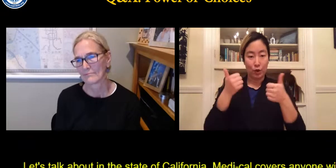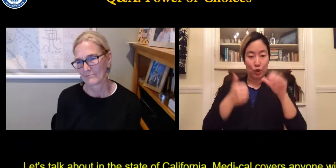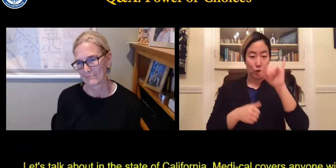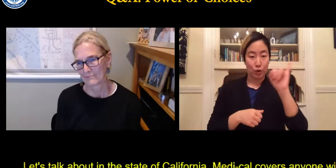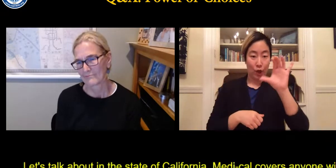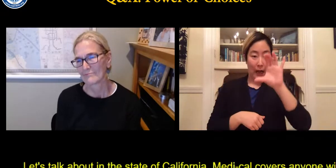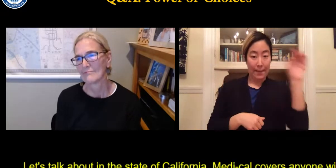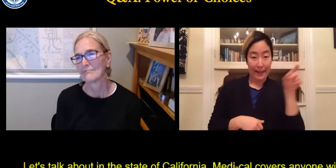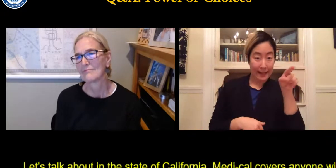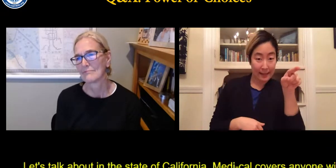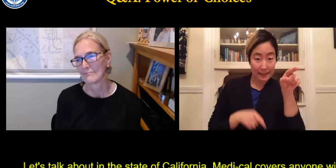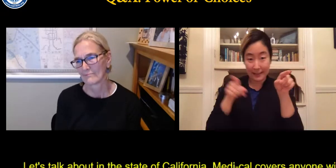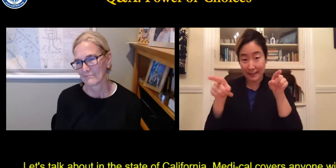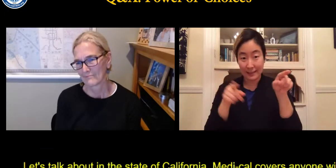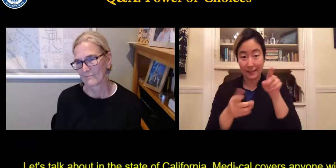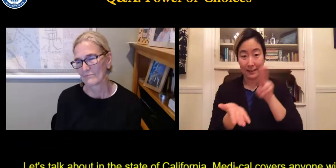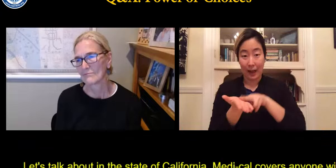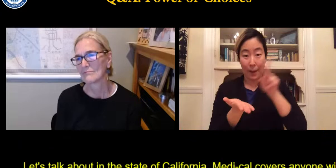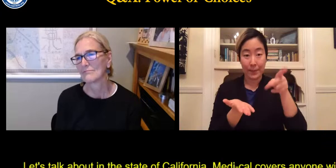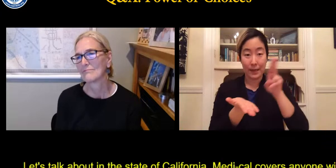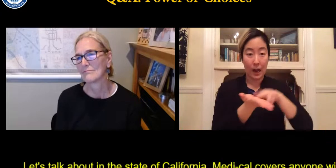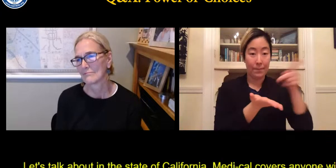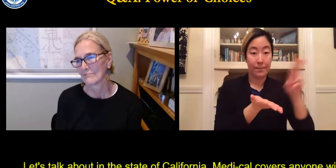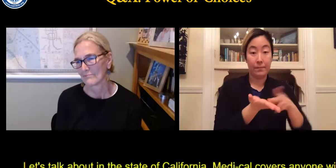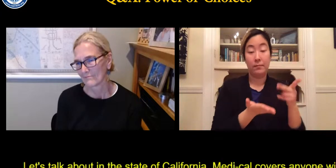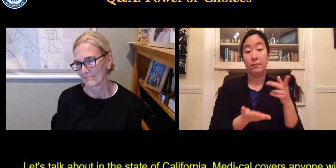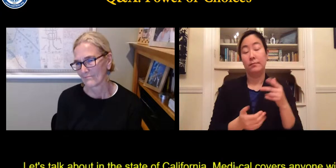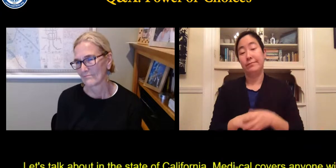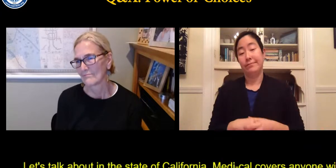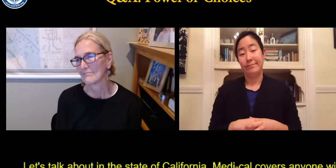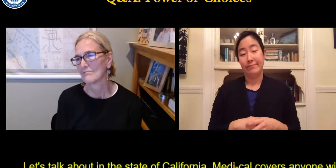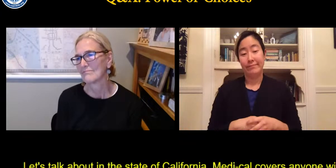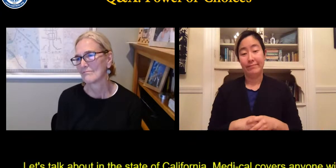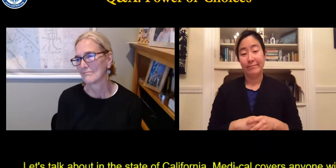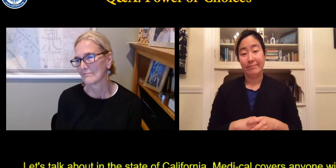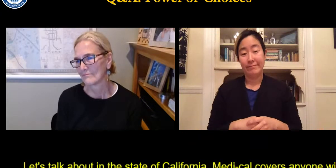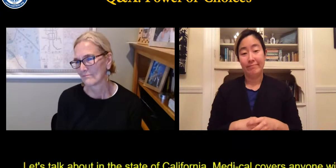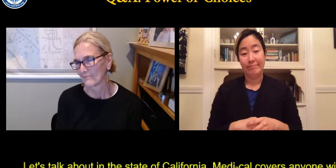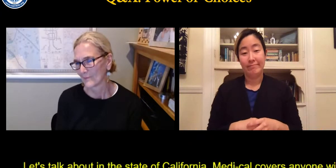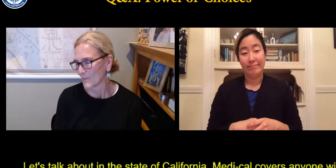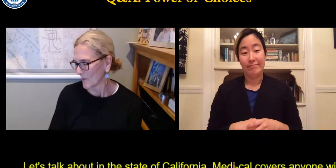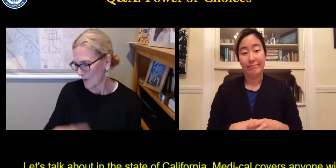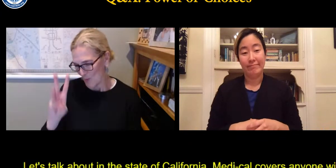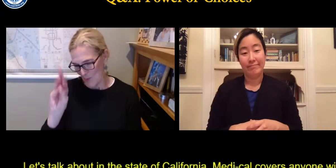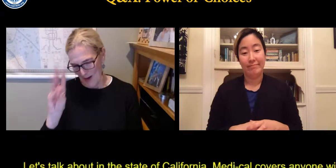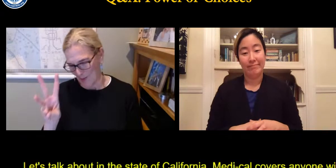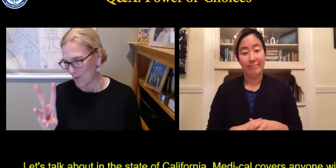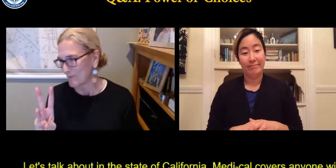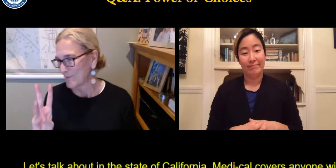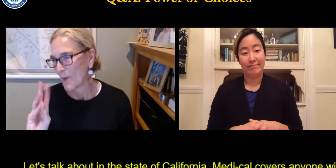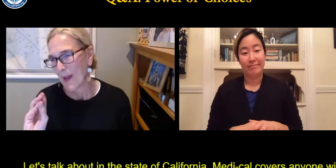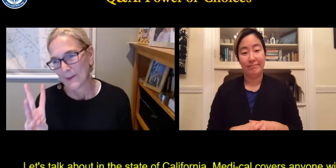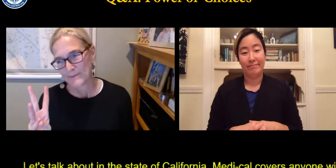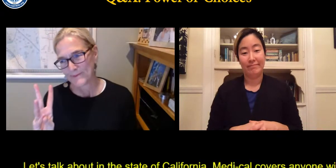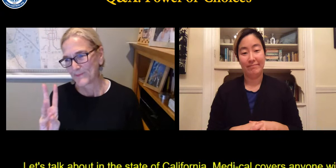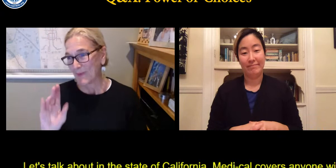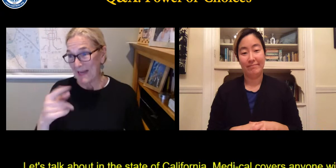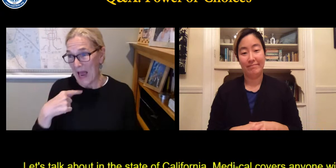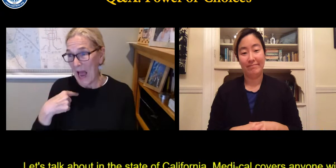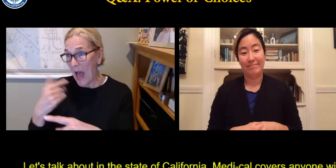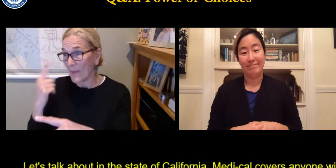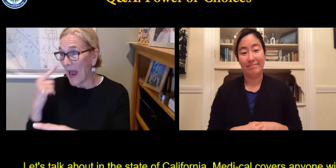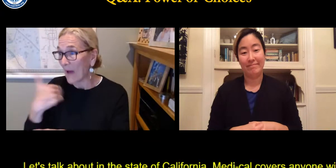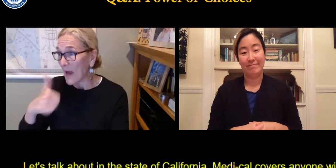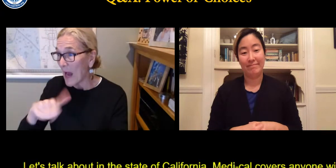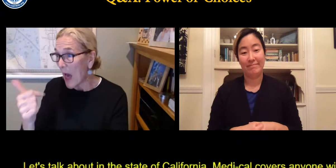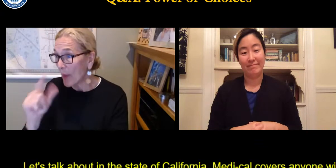license. So that ends up restricting who can offer therapy. So depending on the insurance company's